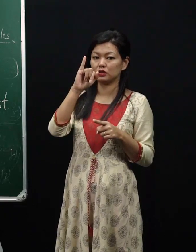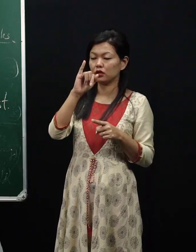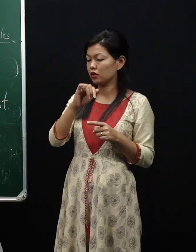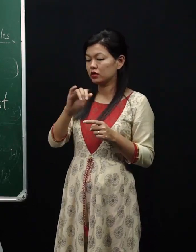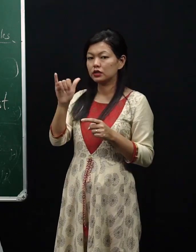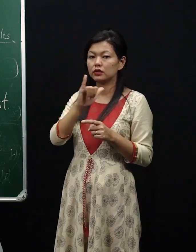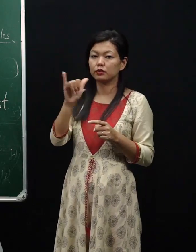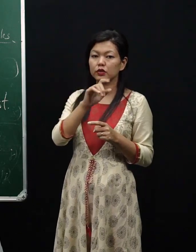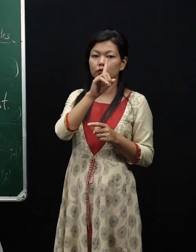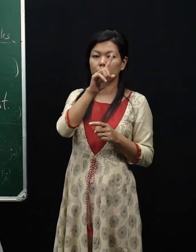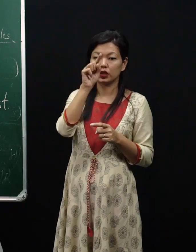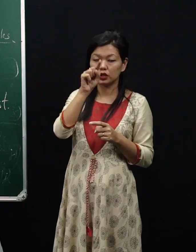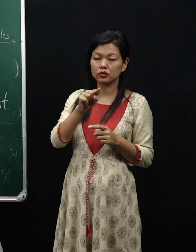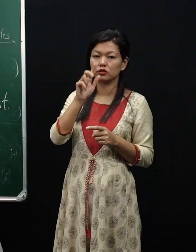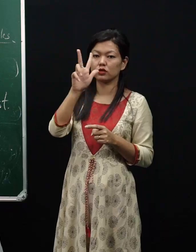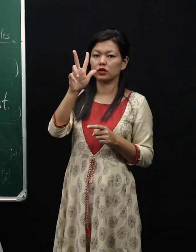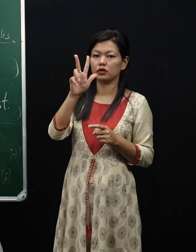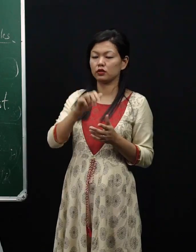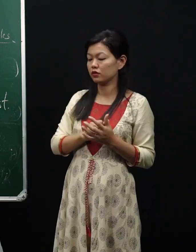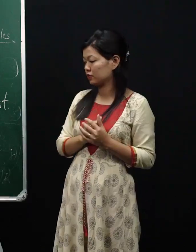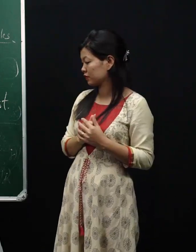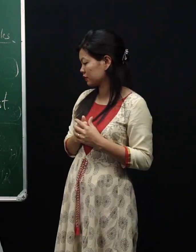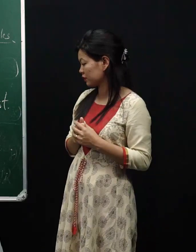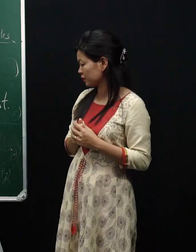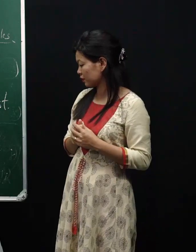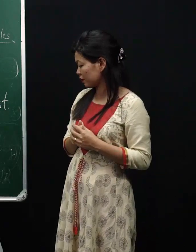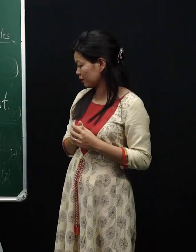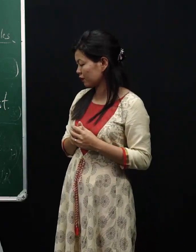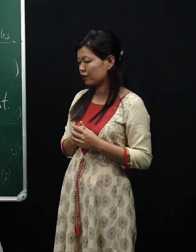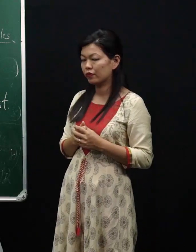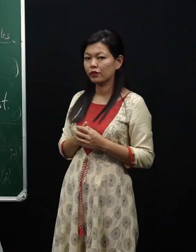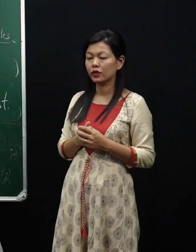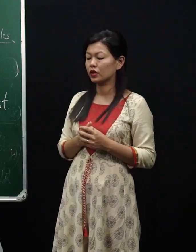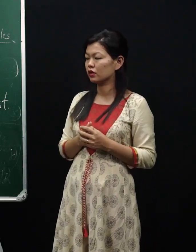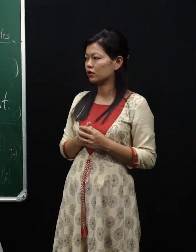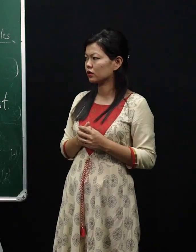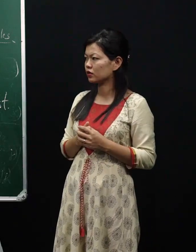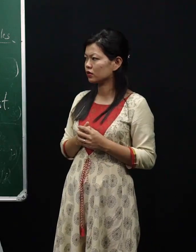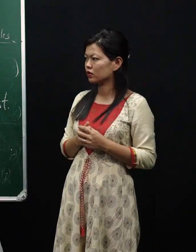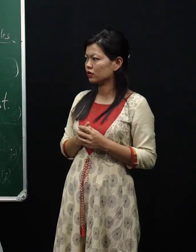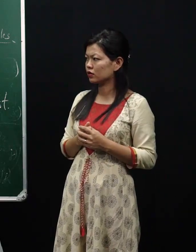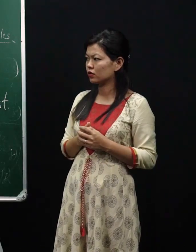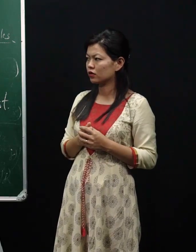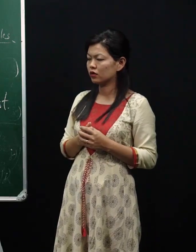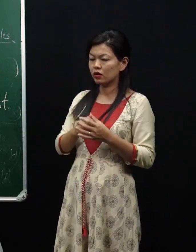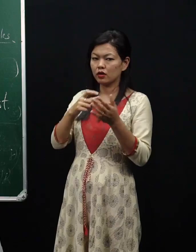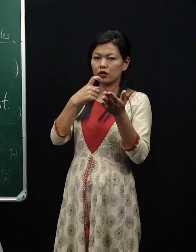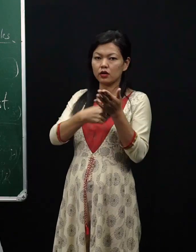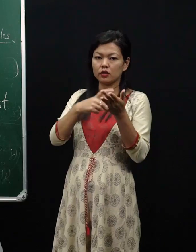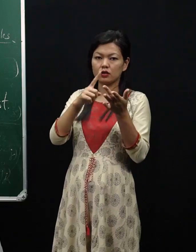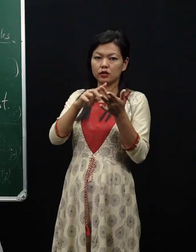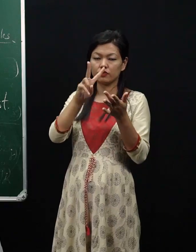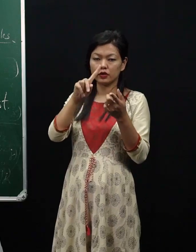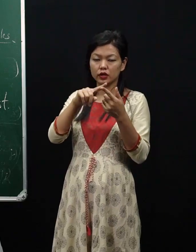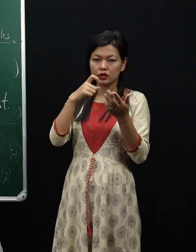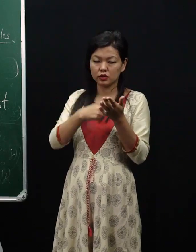1 gram of 8 gram of oxygen. No matter where it is, like a river, if we collect the